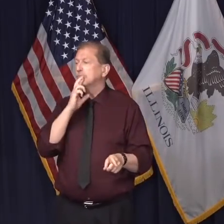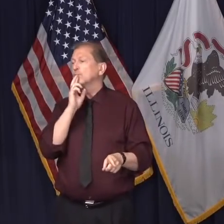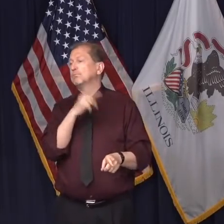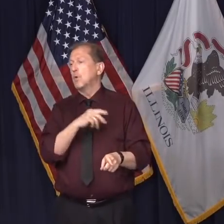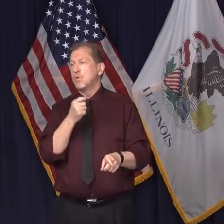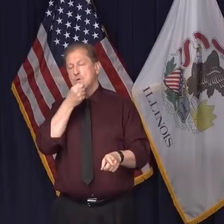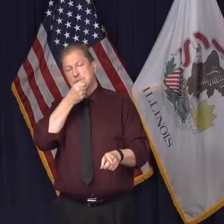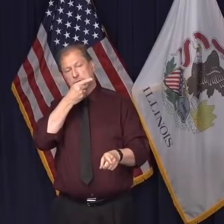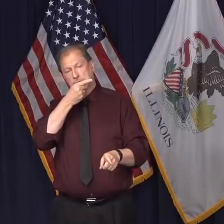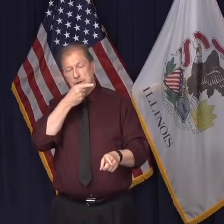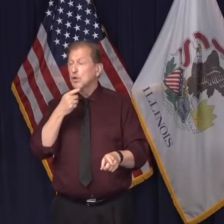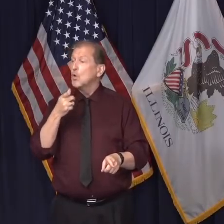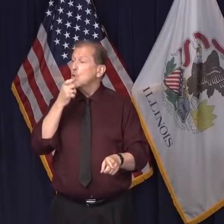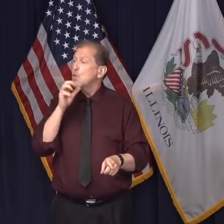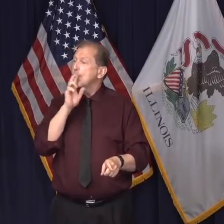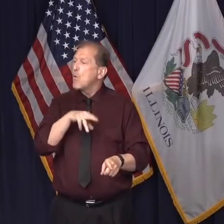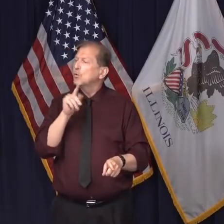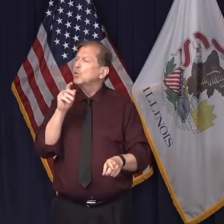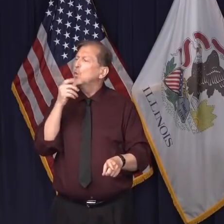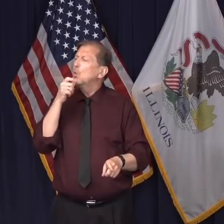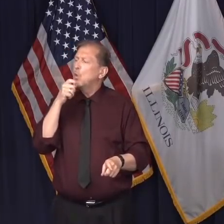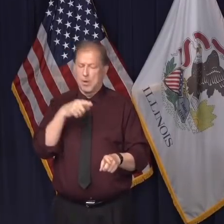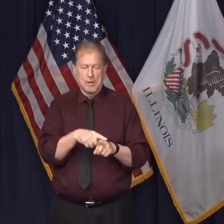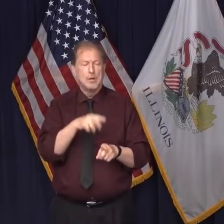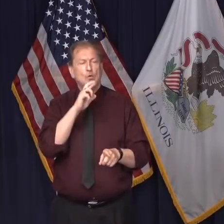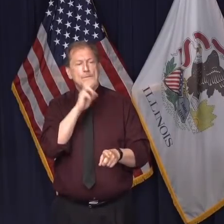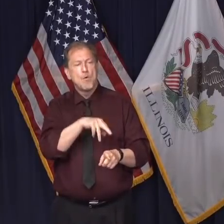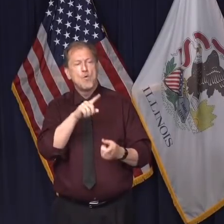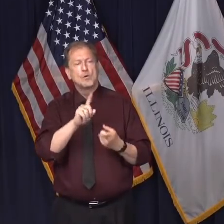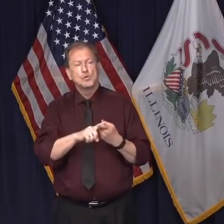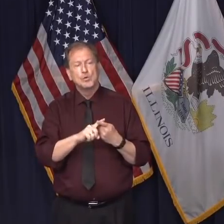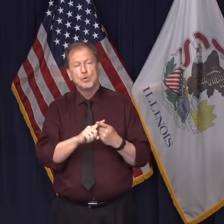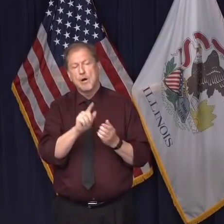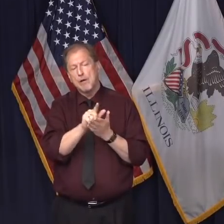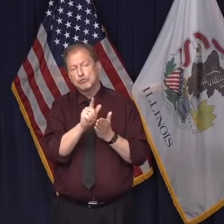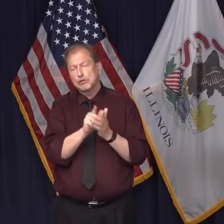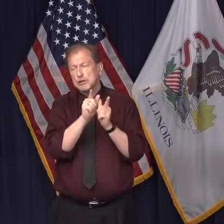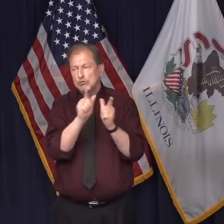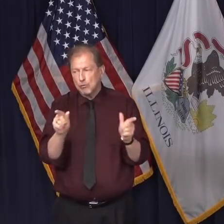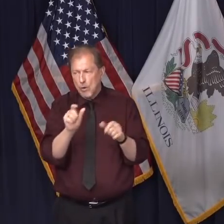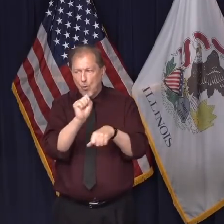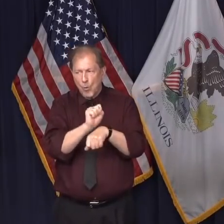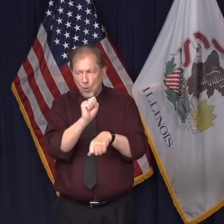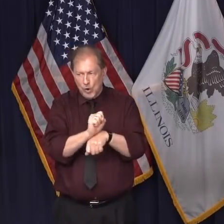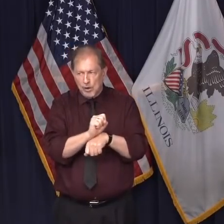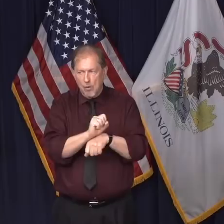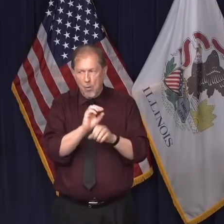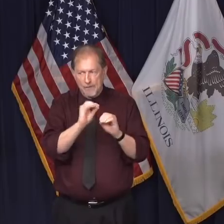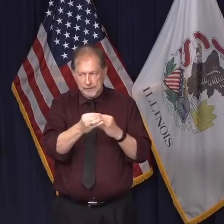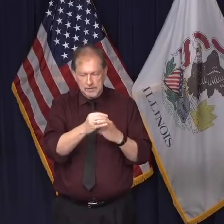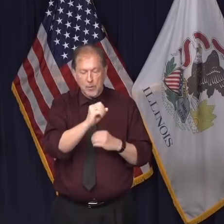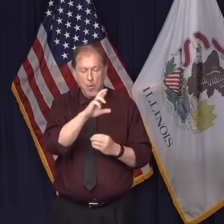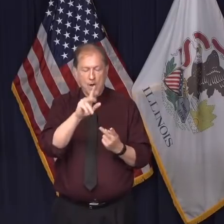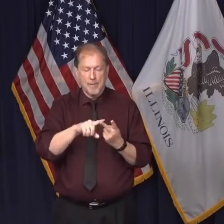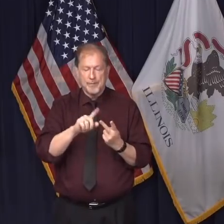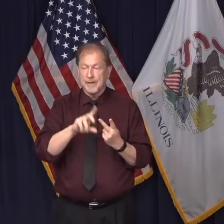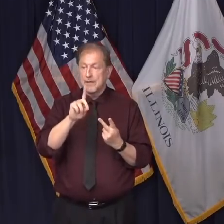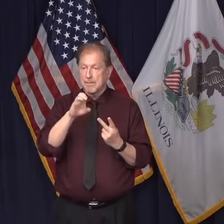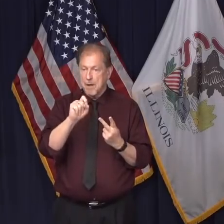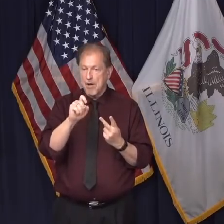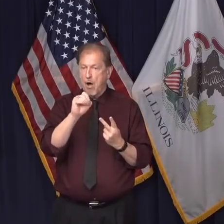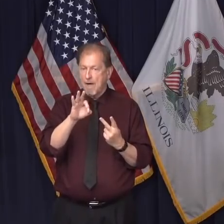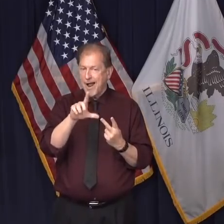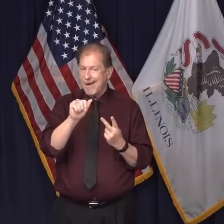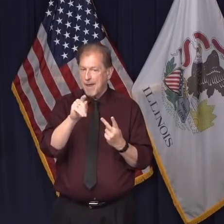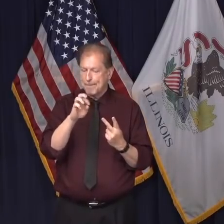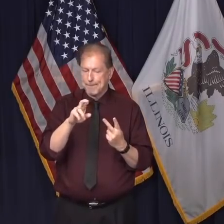reported either to the Attorney General's Workplace Enforcement Office or the Department of Labor, both of which have the ability